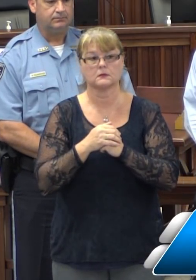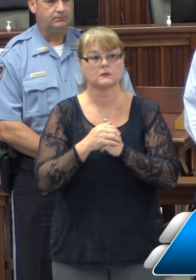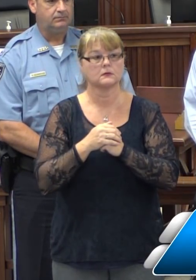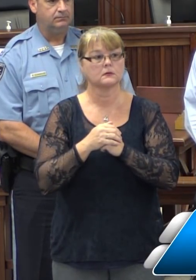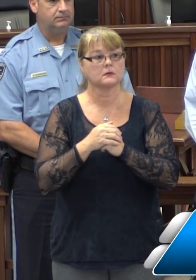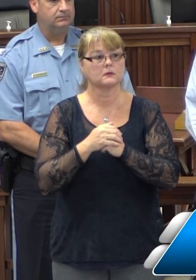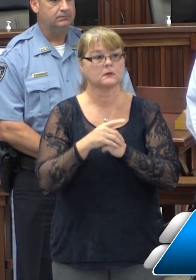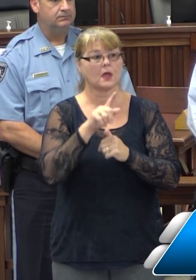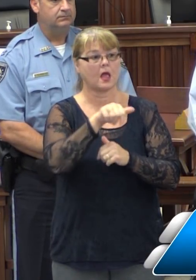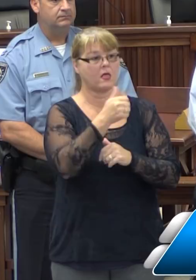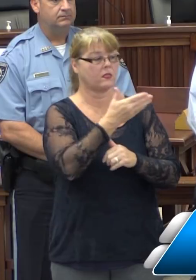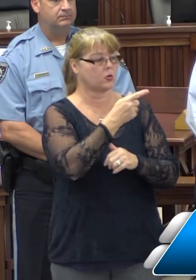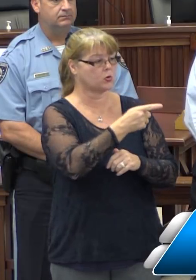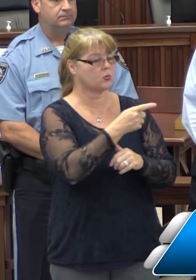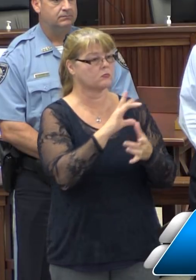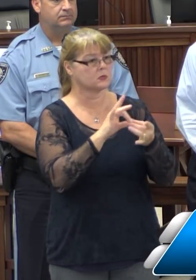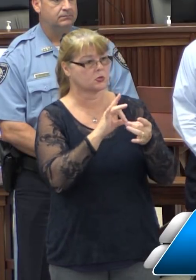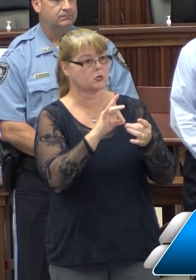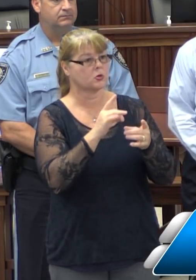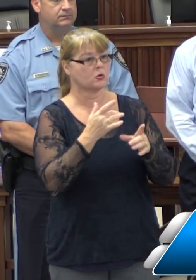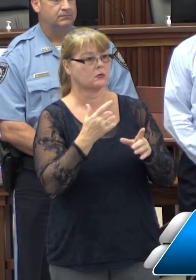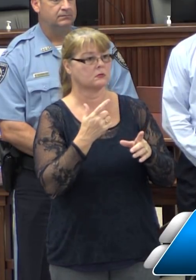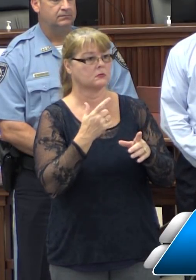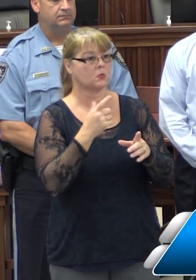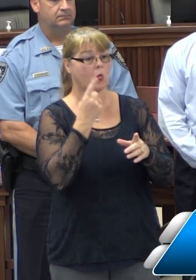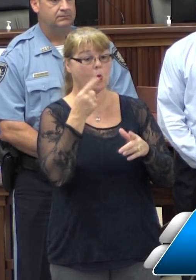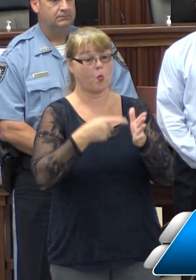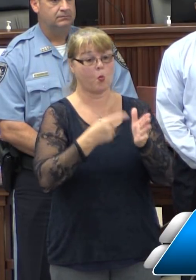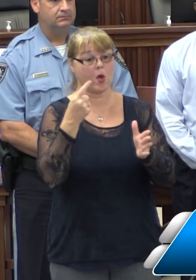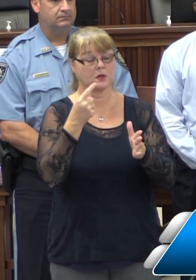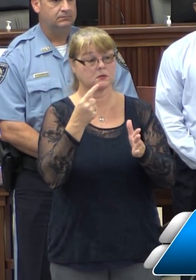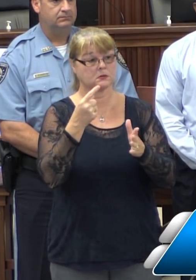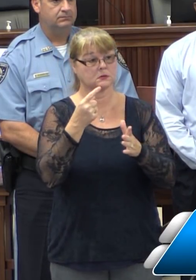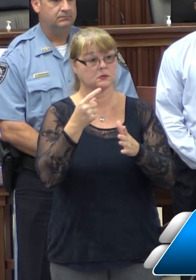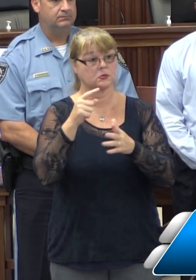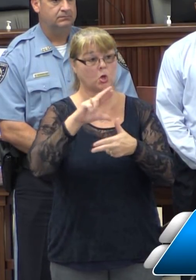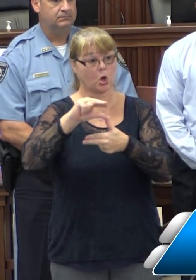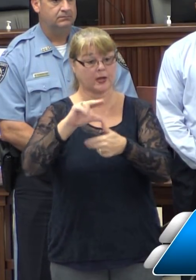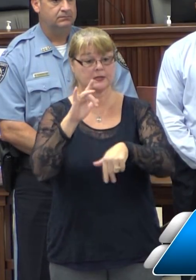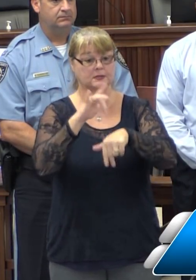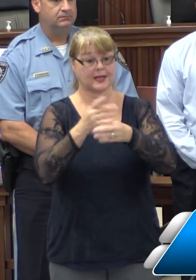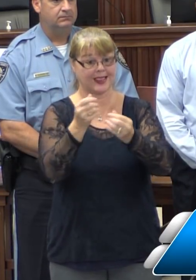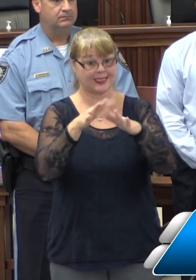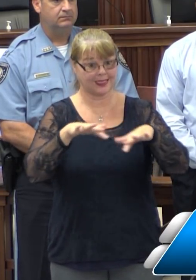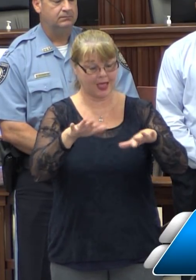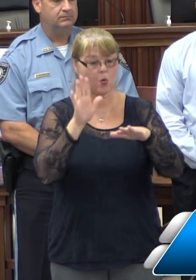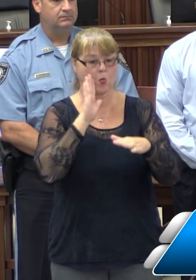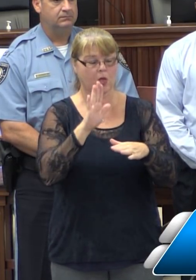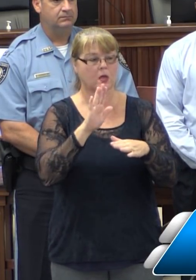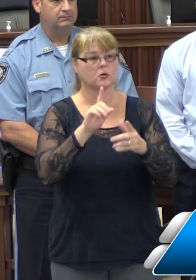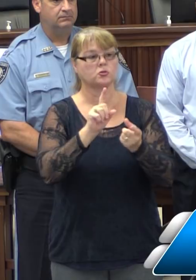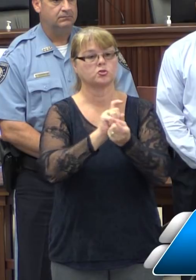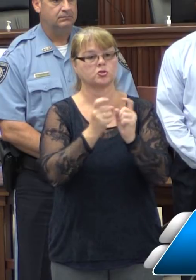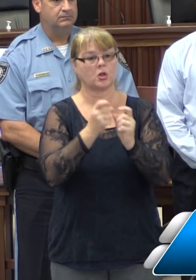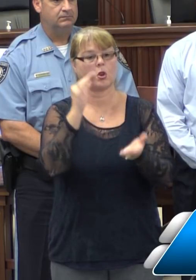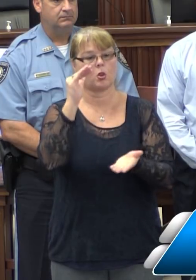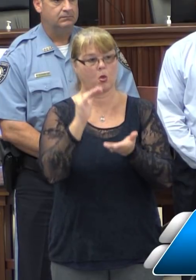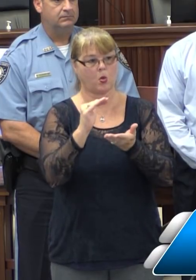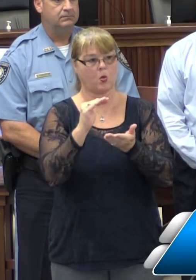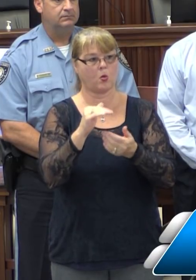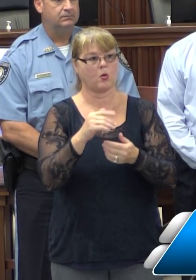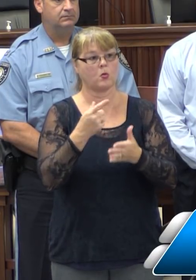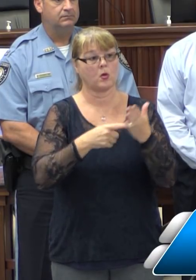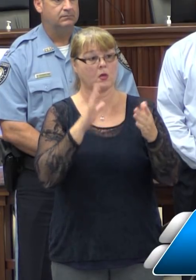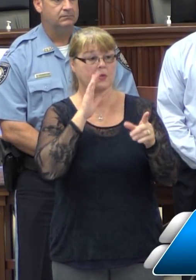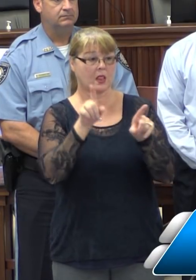Dennis, I think you mentioned earlier that once the storm hits land, it's going to diminish a little bit. Right. What are the odds that it would be similar to like